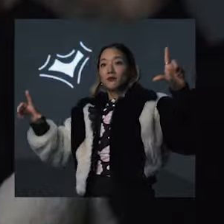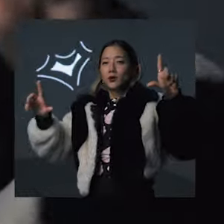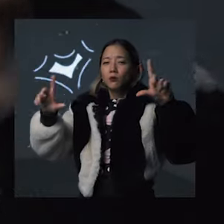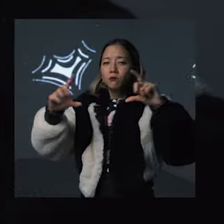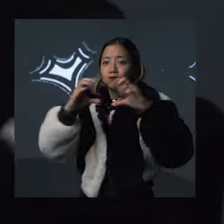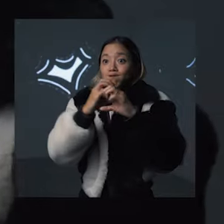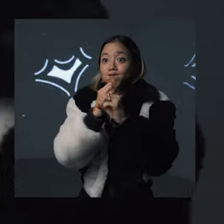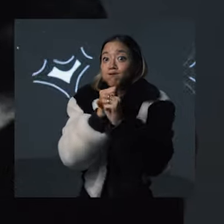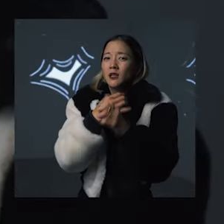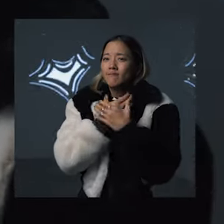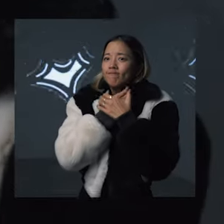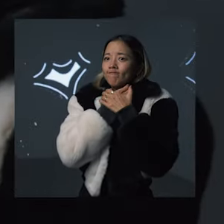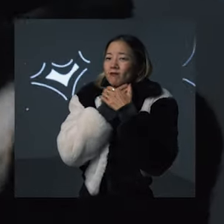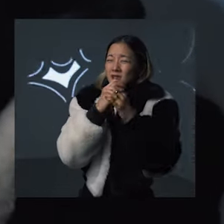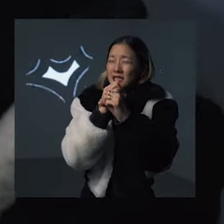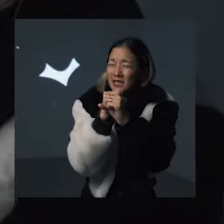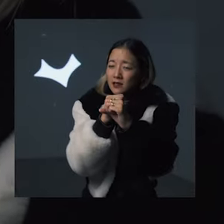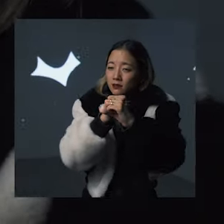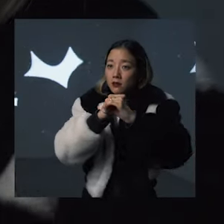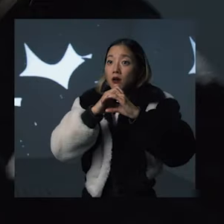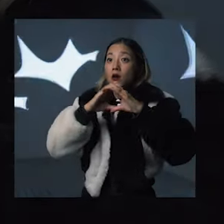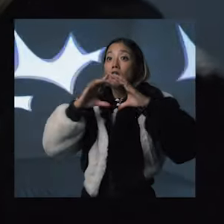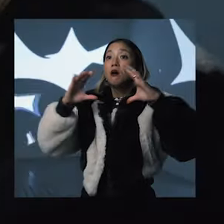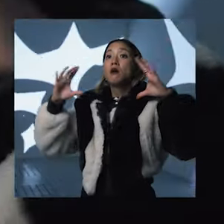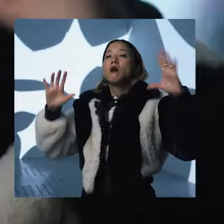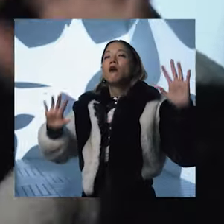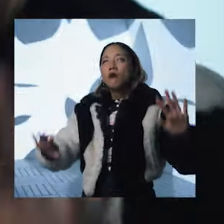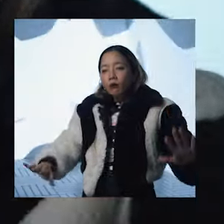suffocate. You're seeing traps loosen up and letting us breathe.